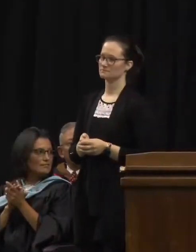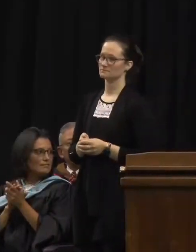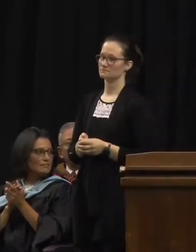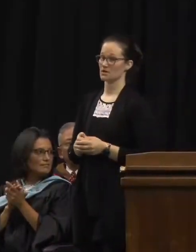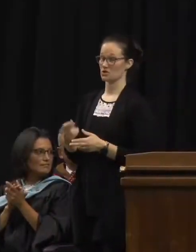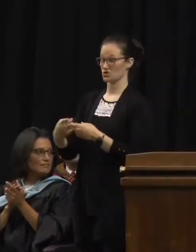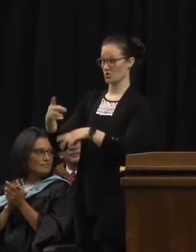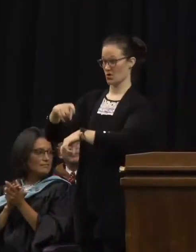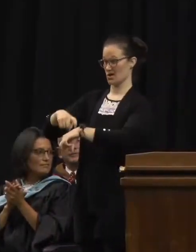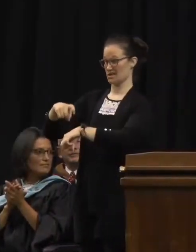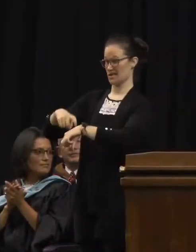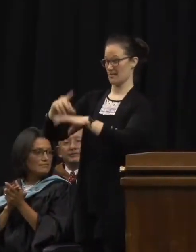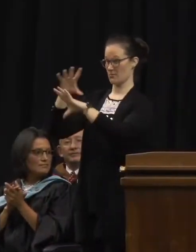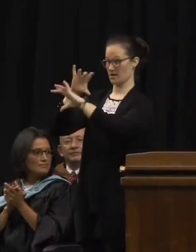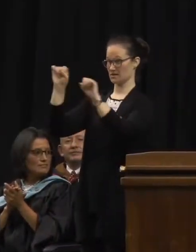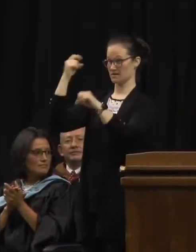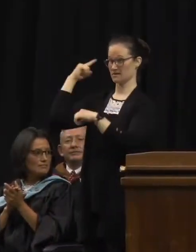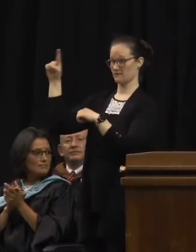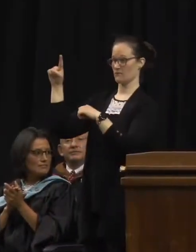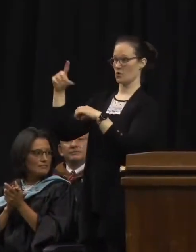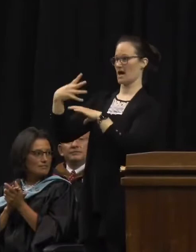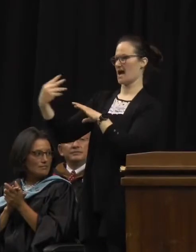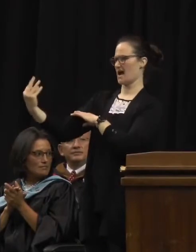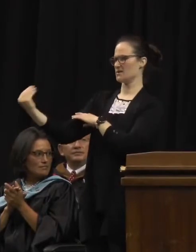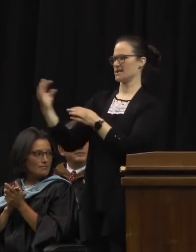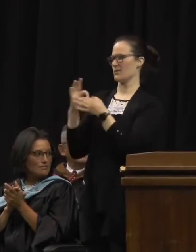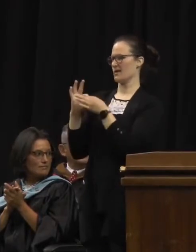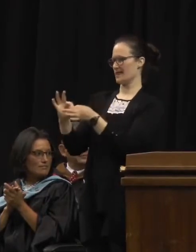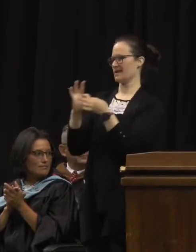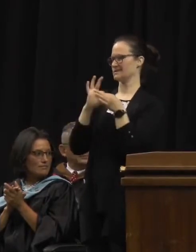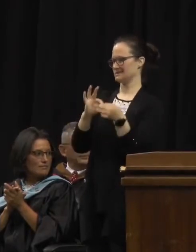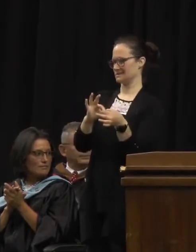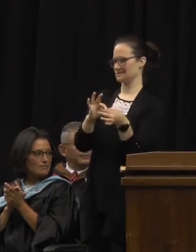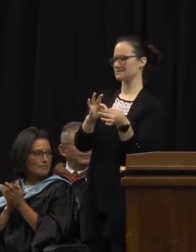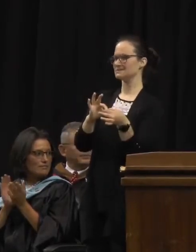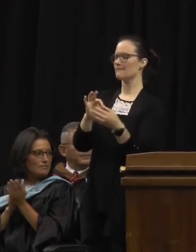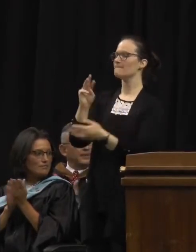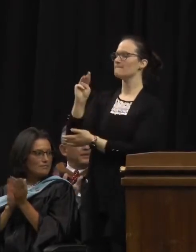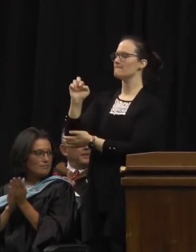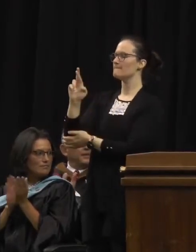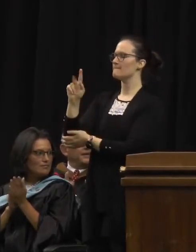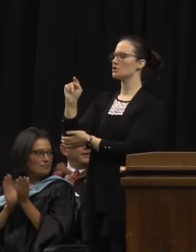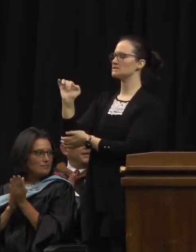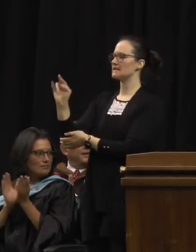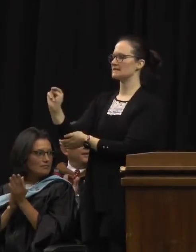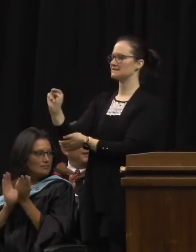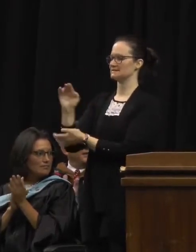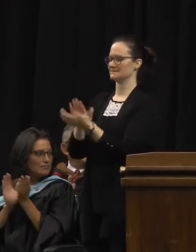Interim Vice President for External Relations, Ms. Christy Martin.